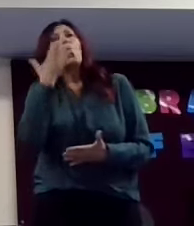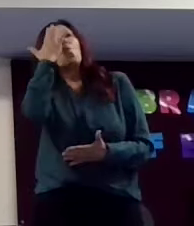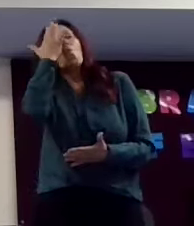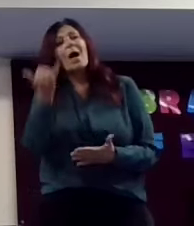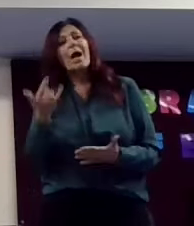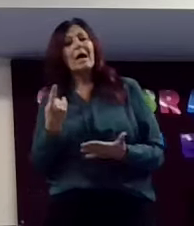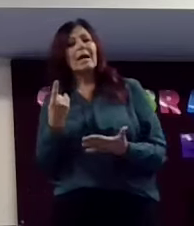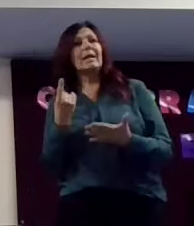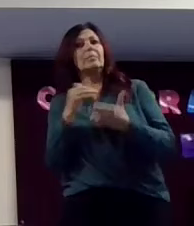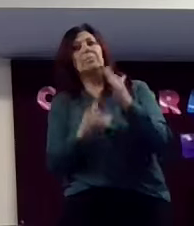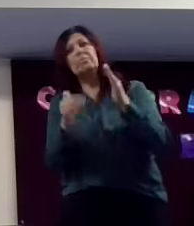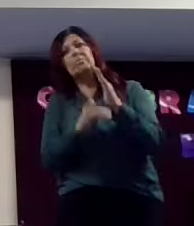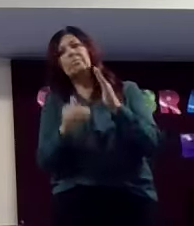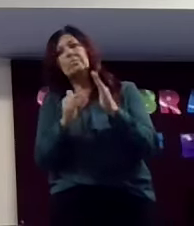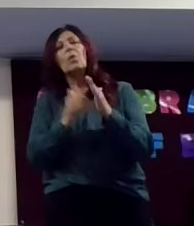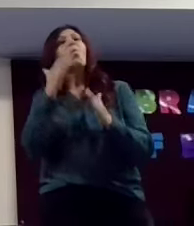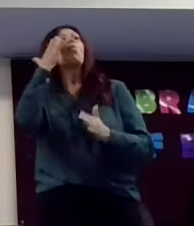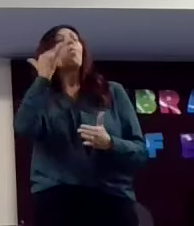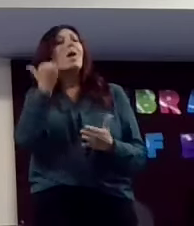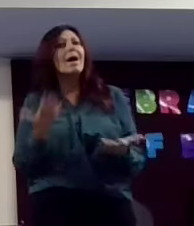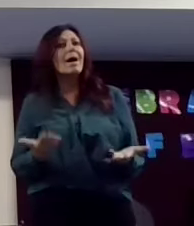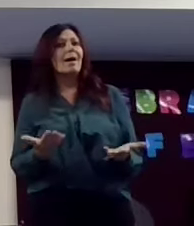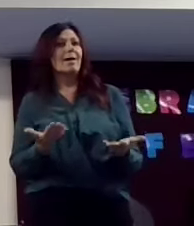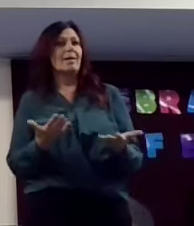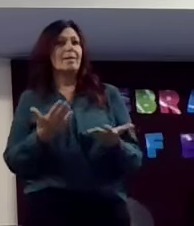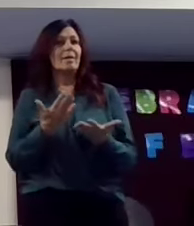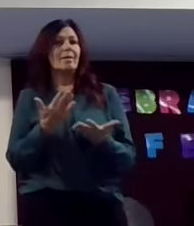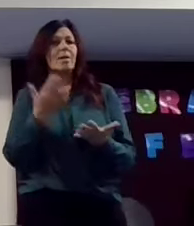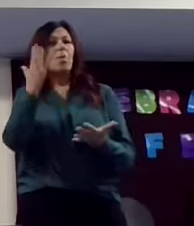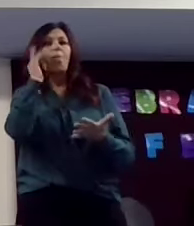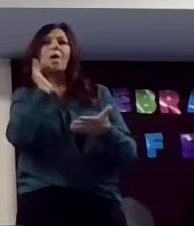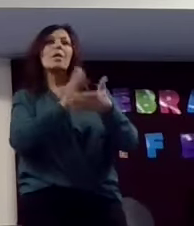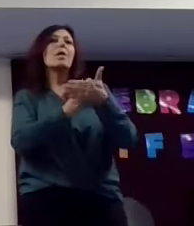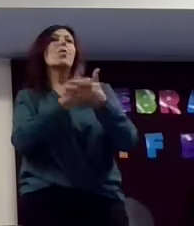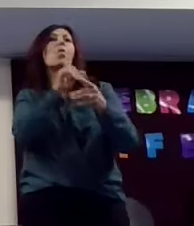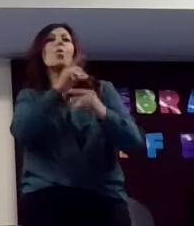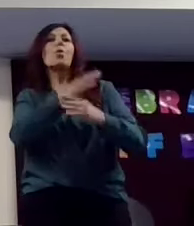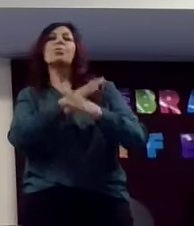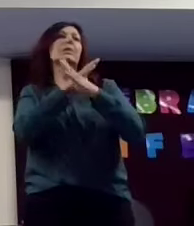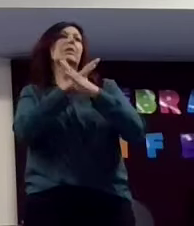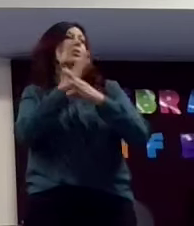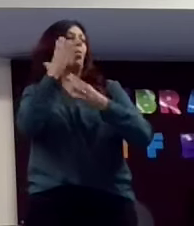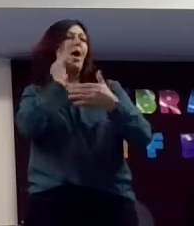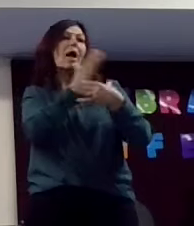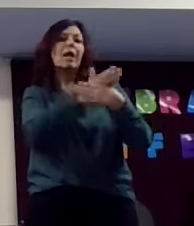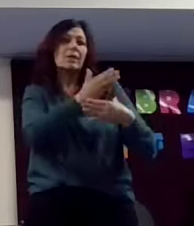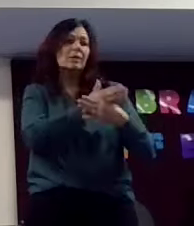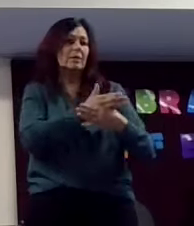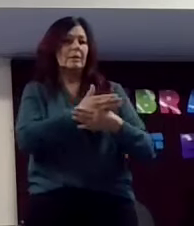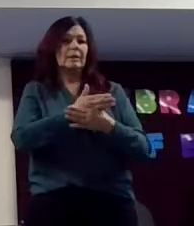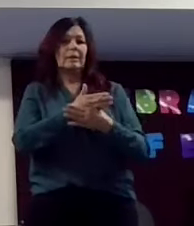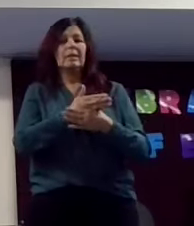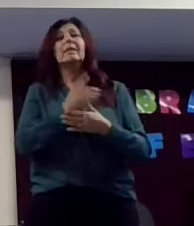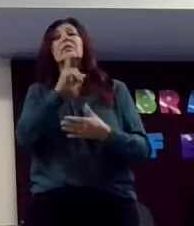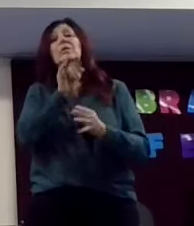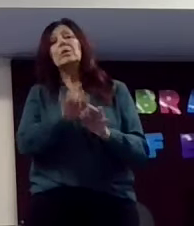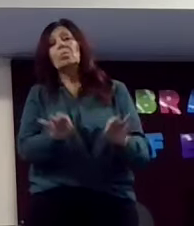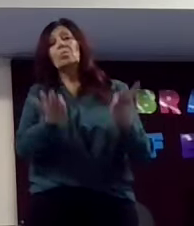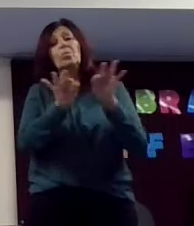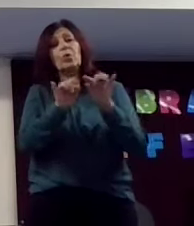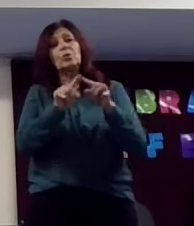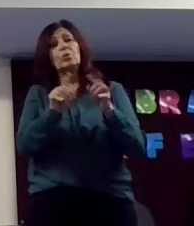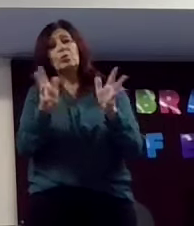this person keep acting the way they're acting? Why do they keep reoffending or violating an order of protection or harassing that victim? And it's really